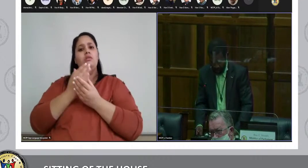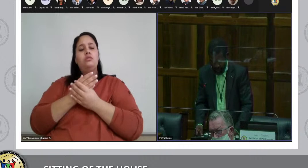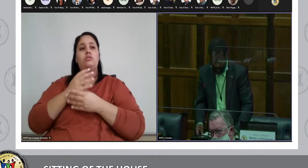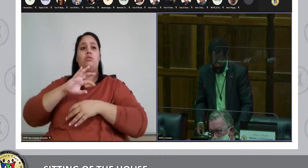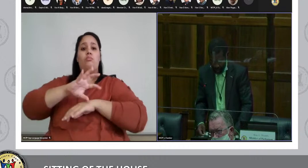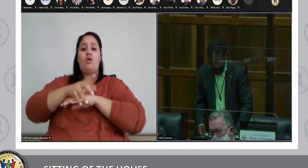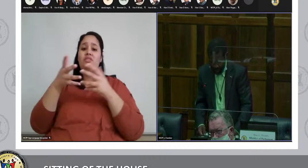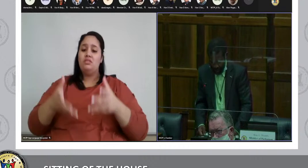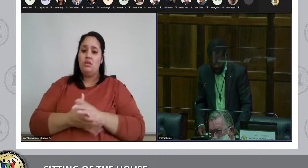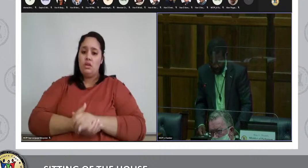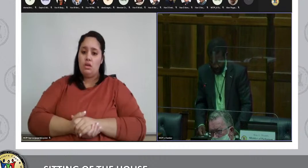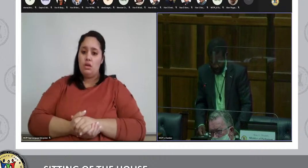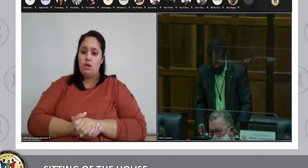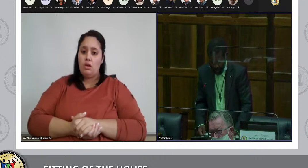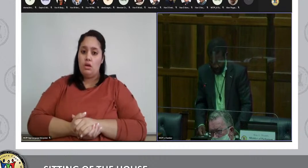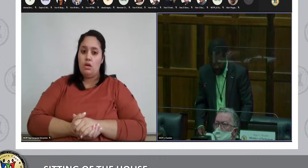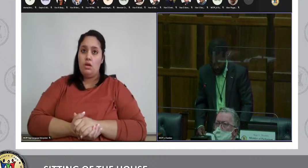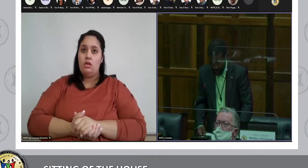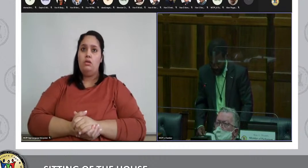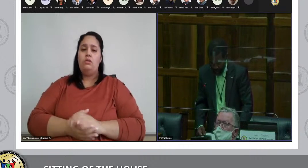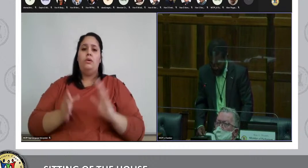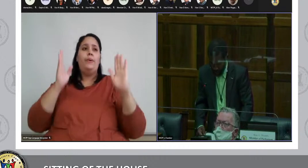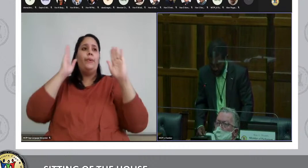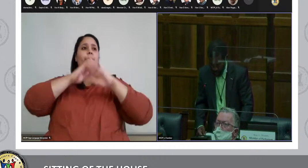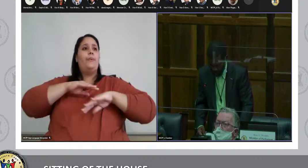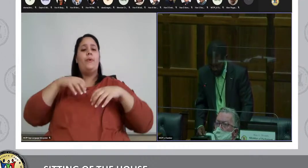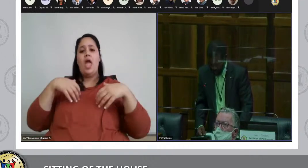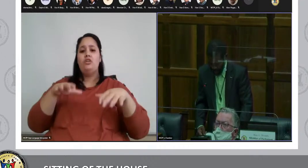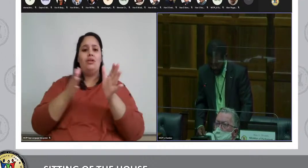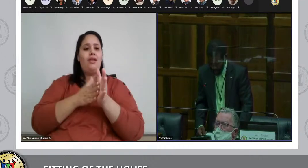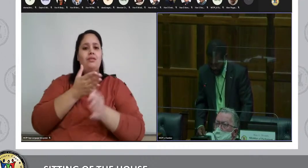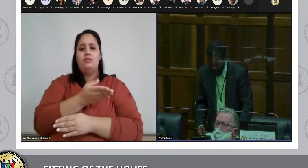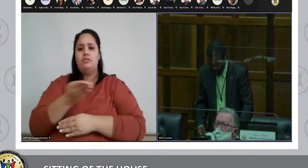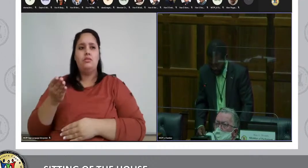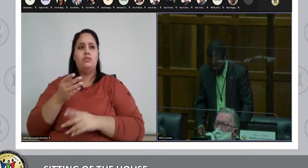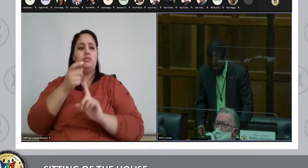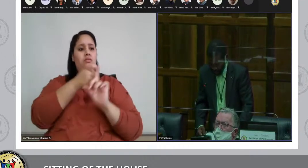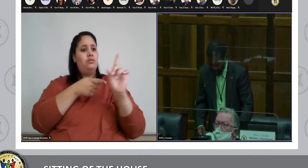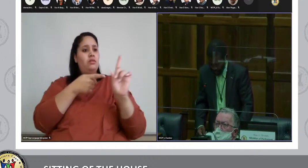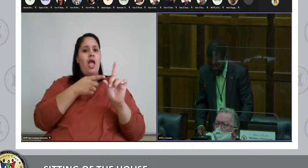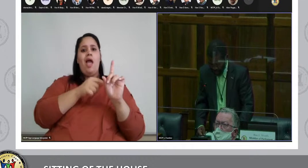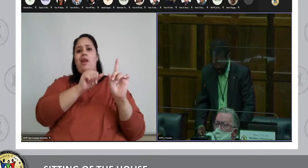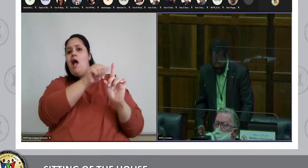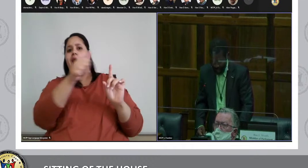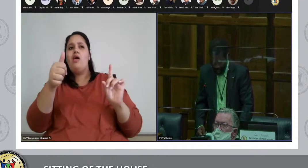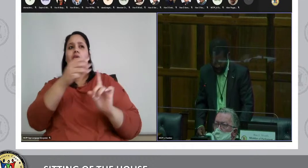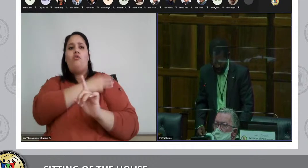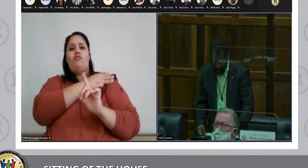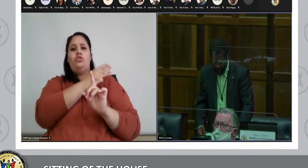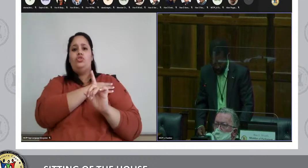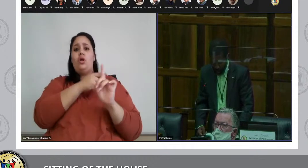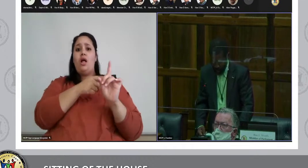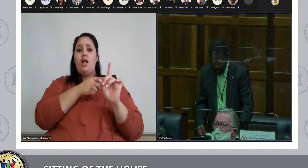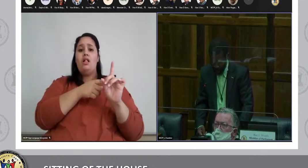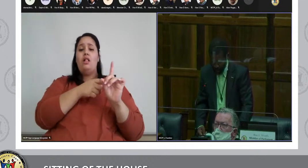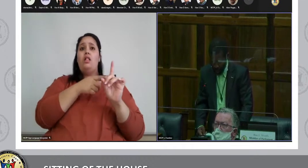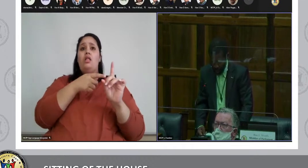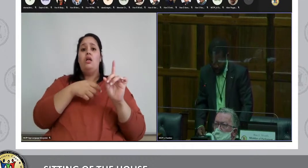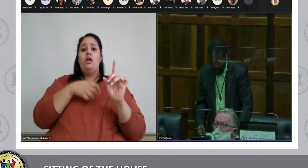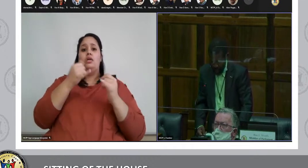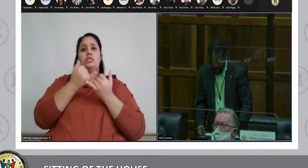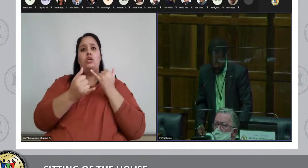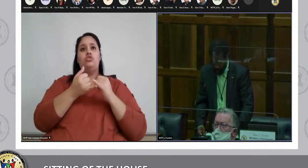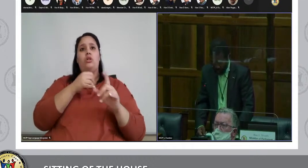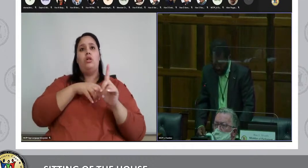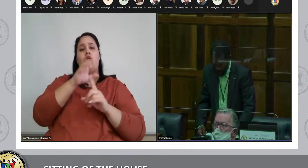province. The fact that no action has been taken against Mr. Payne and other senior officials facing alleged sexual assault cases